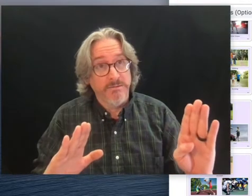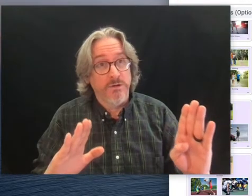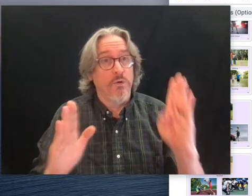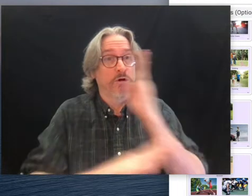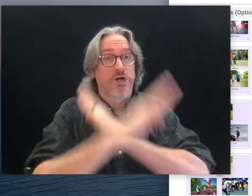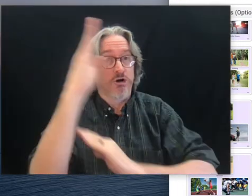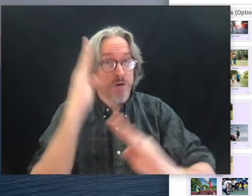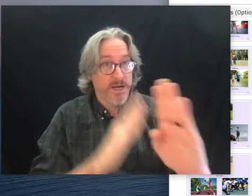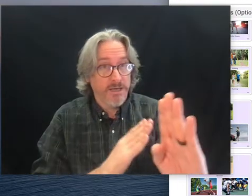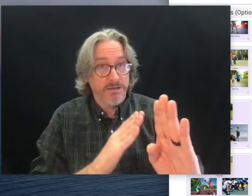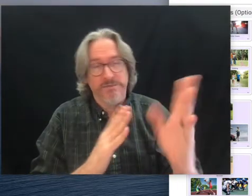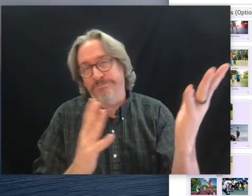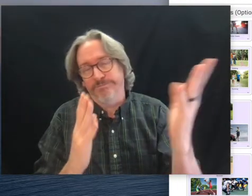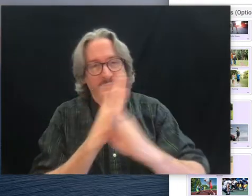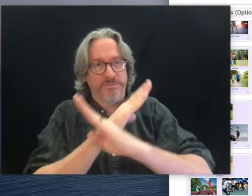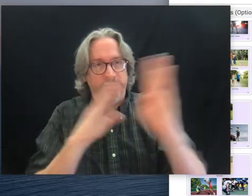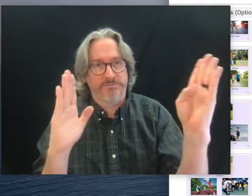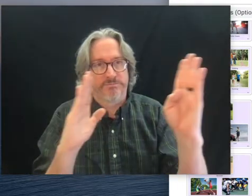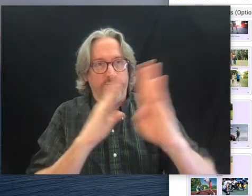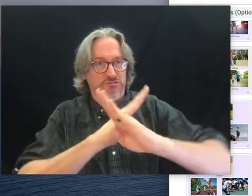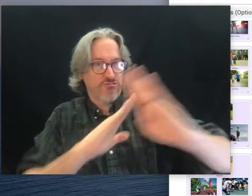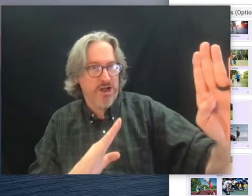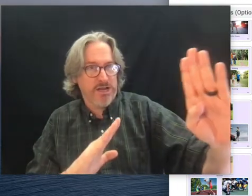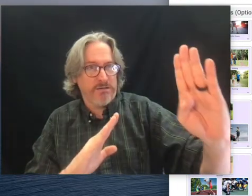Karate or karate.